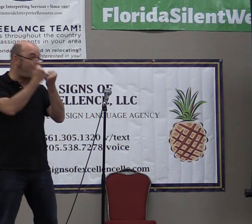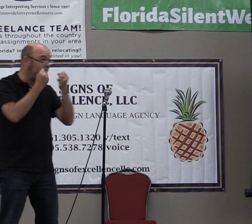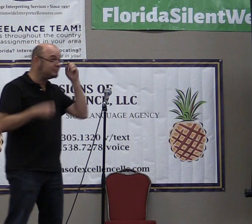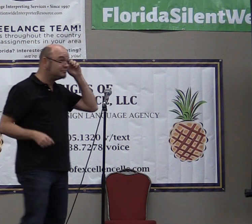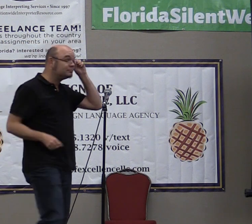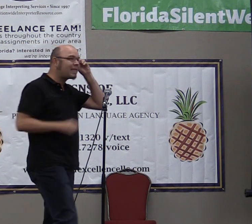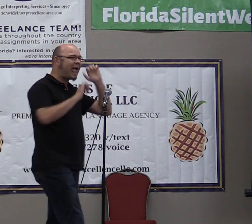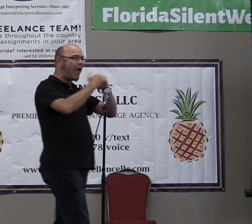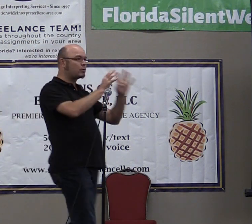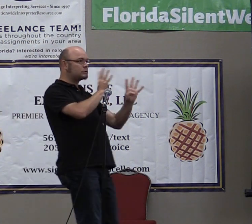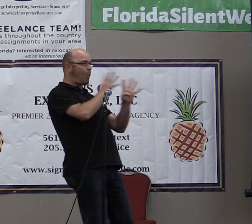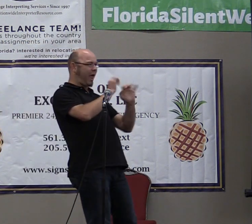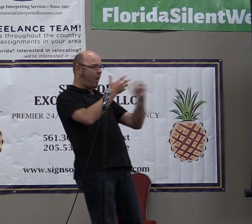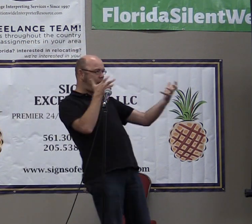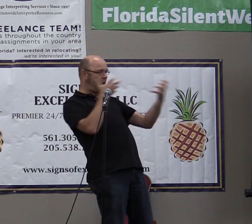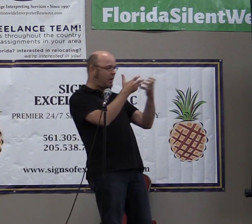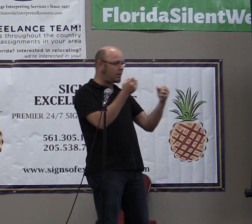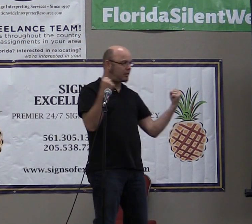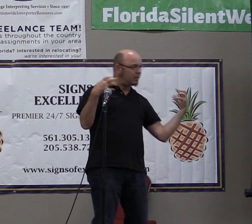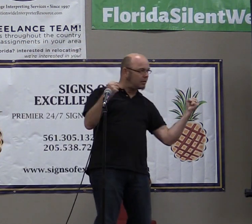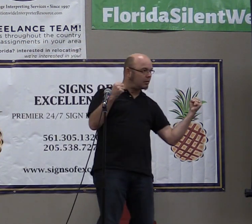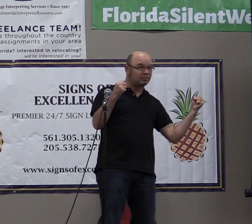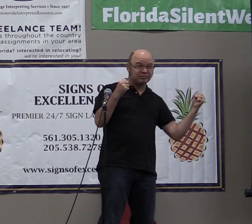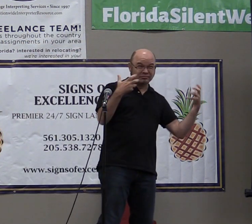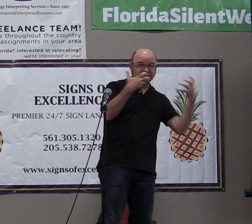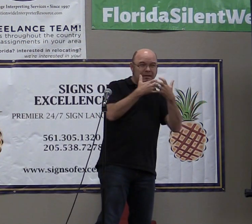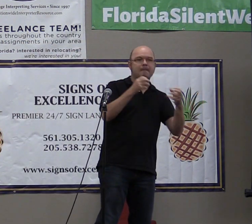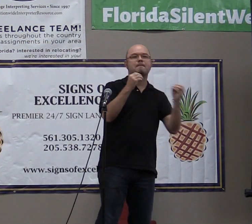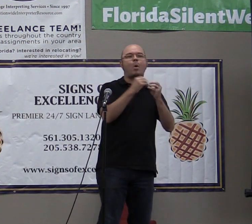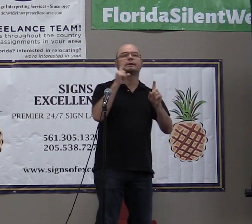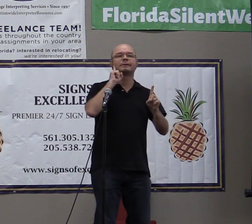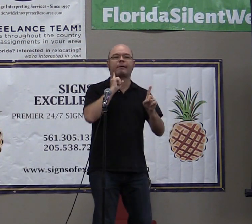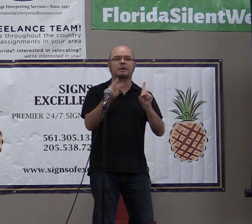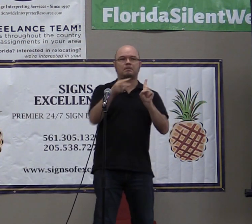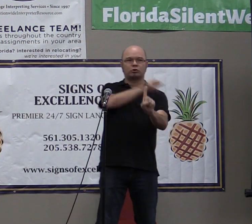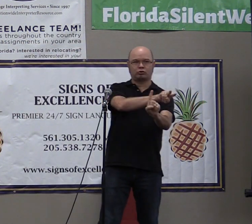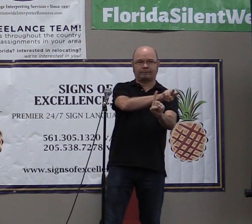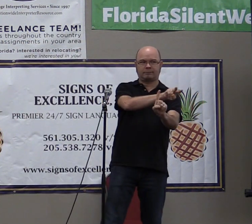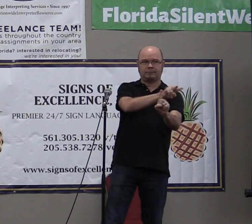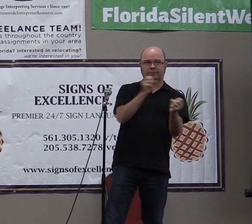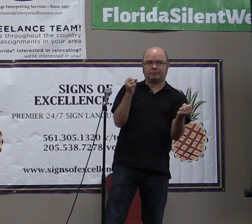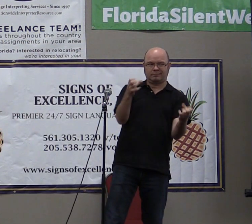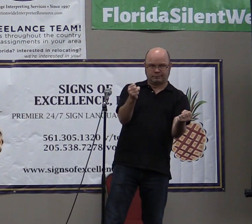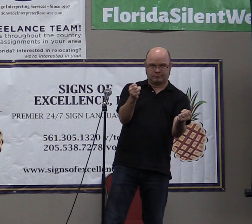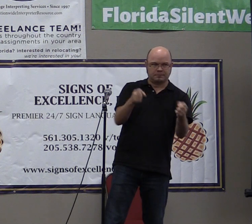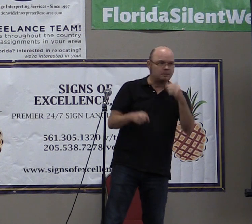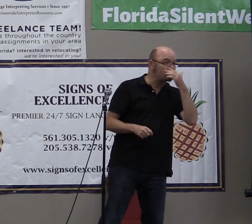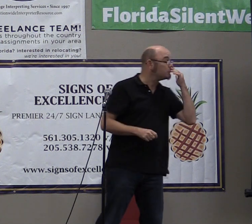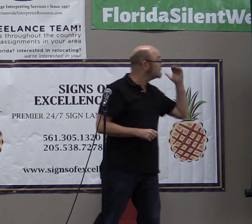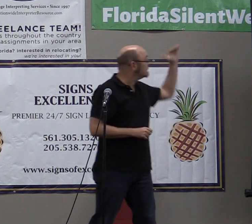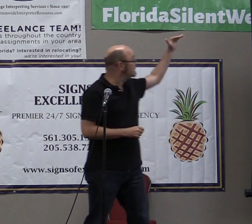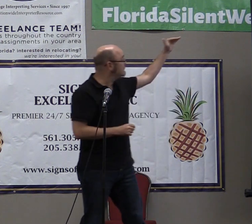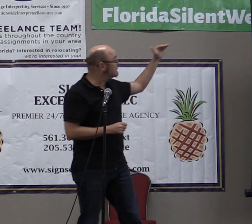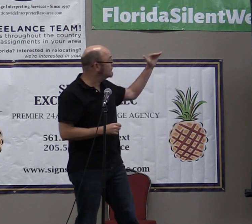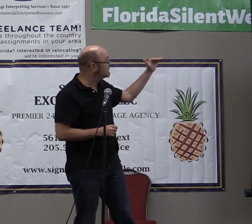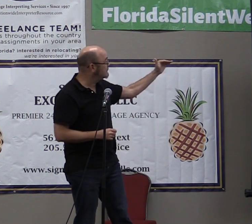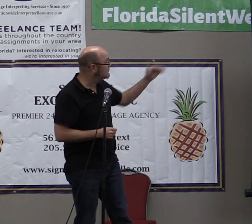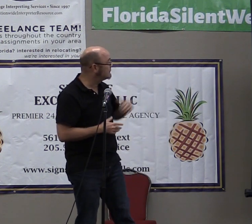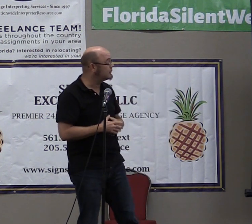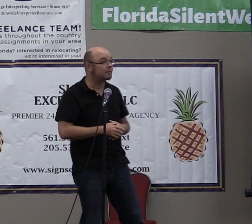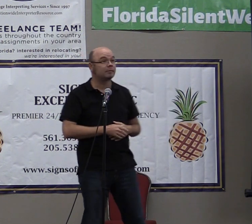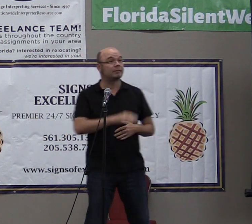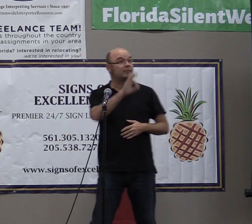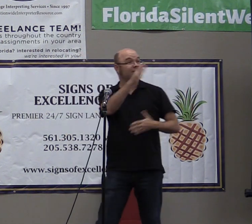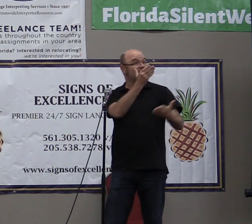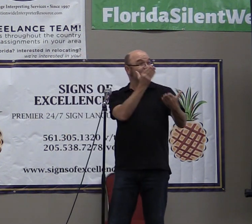what? Come to the workshop. How do you match spoken language with those signs? I want to give you the deaf perspective